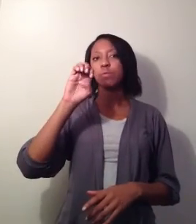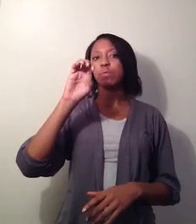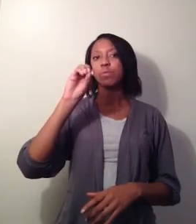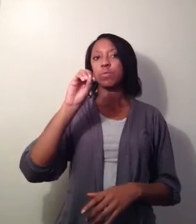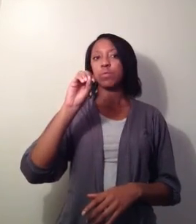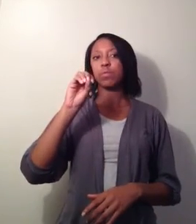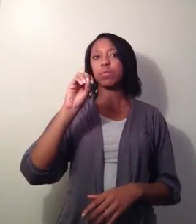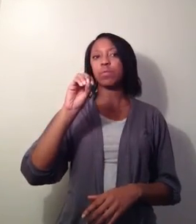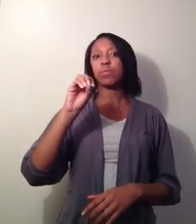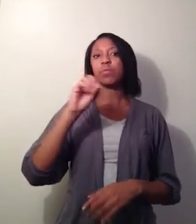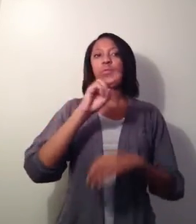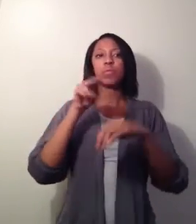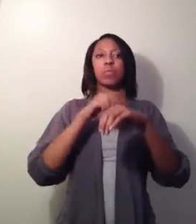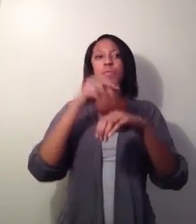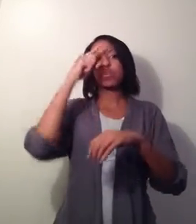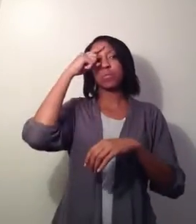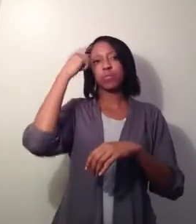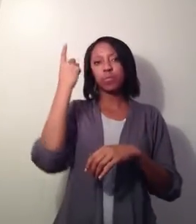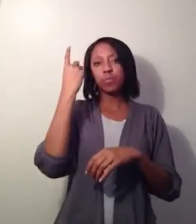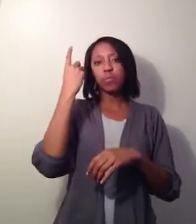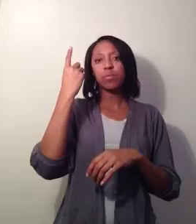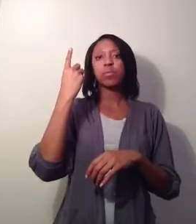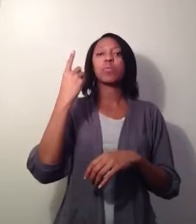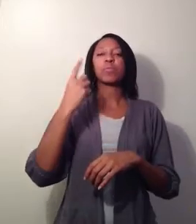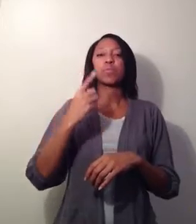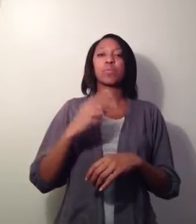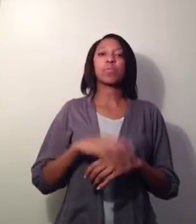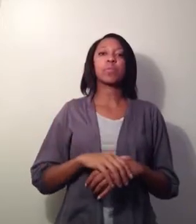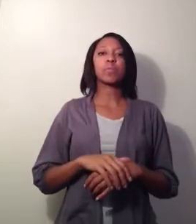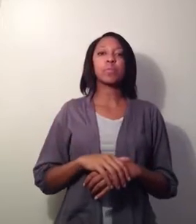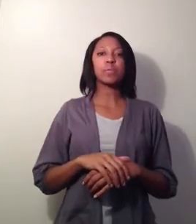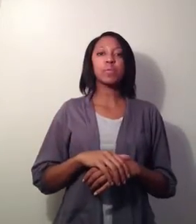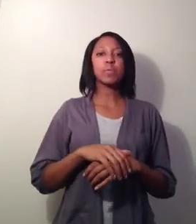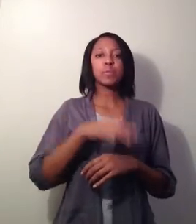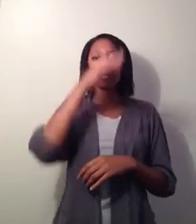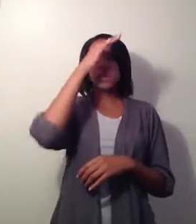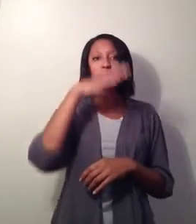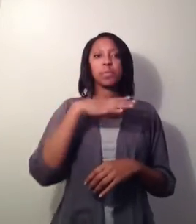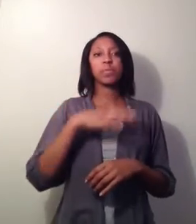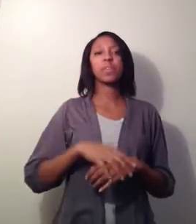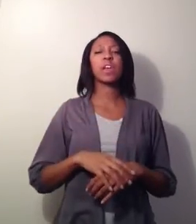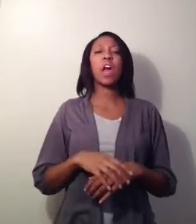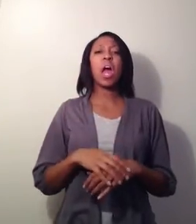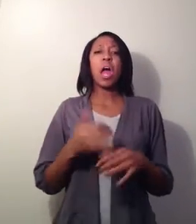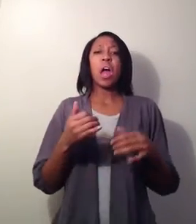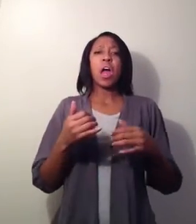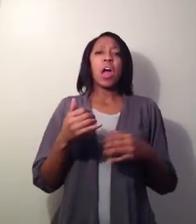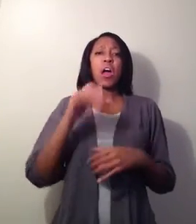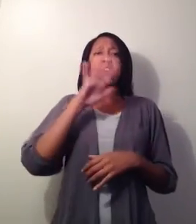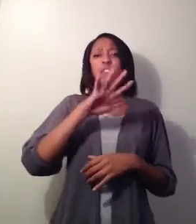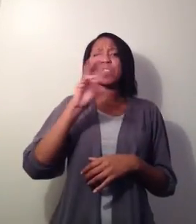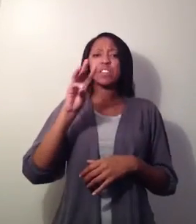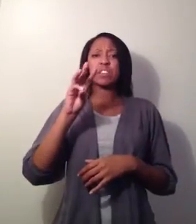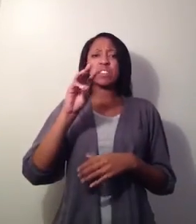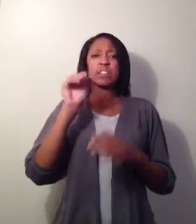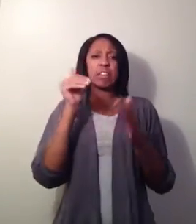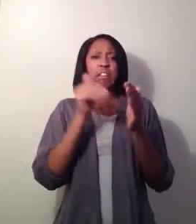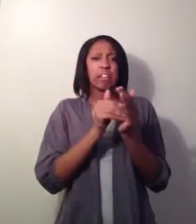What we know about the 56,000 plus cases that CDC just reported,